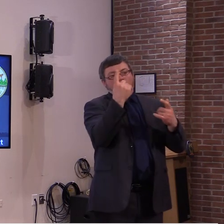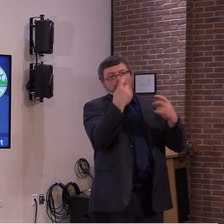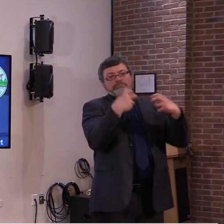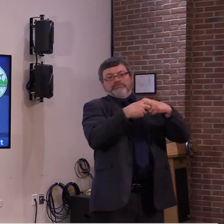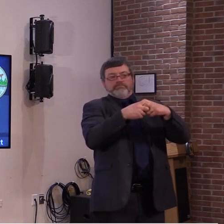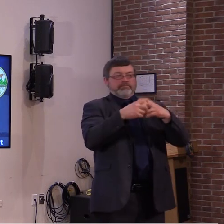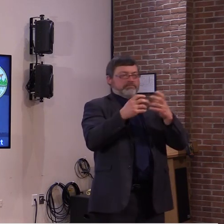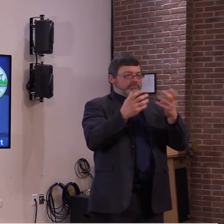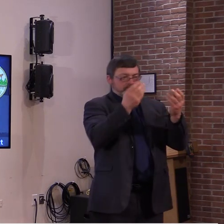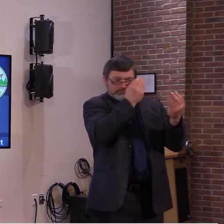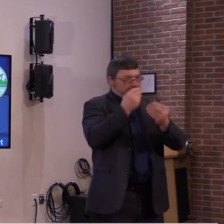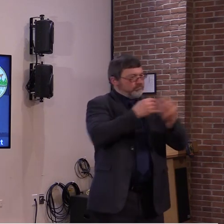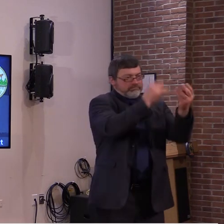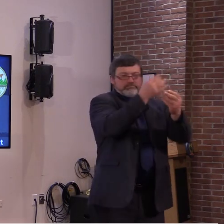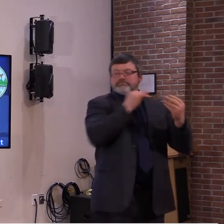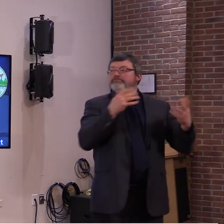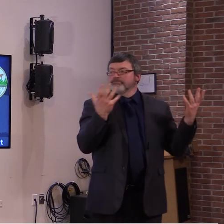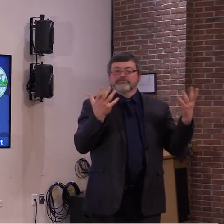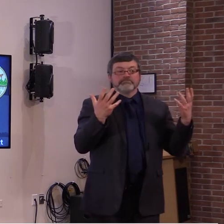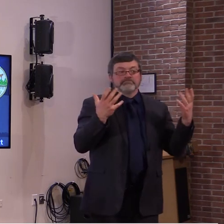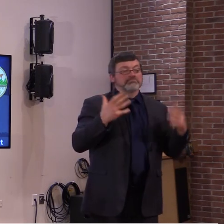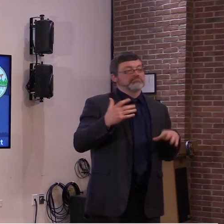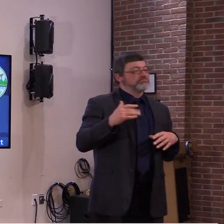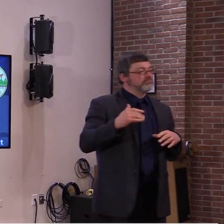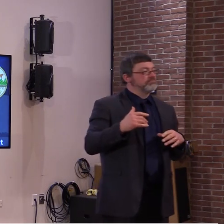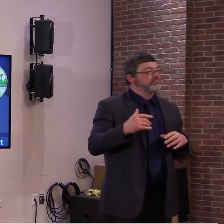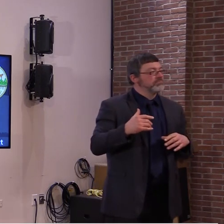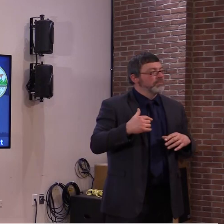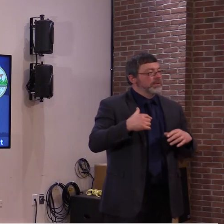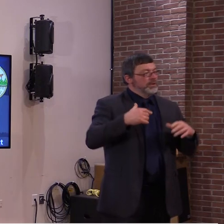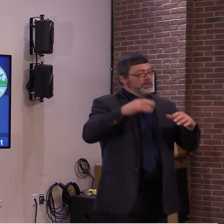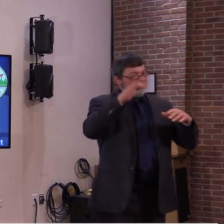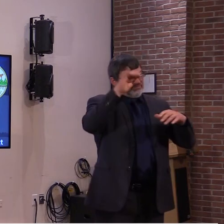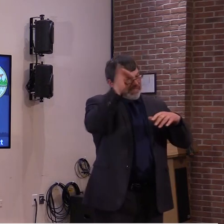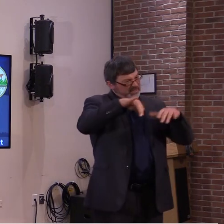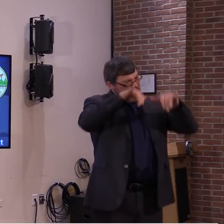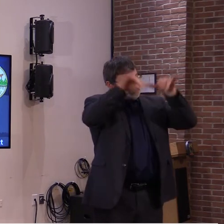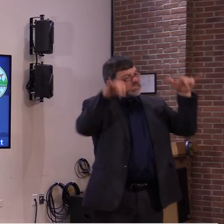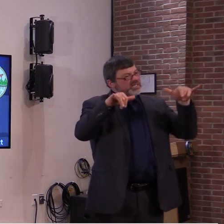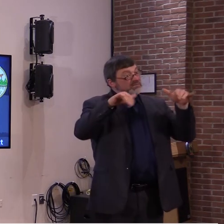it, that there is a lag as well. So, you know,